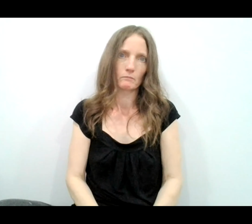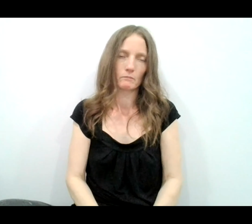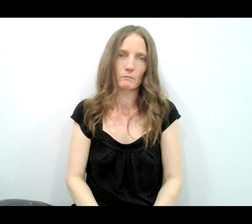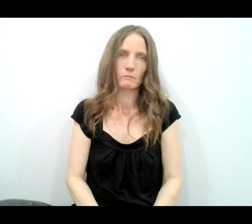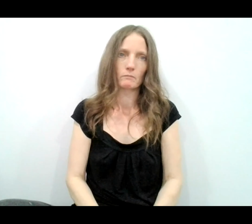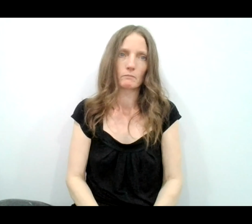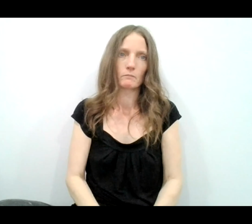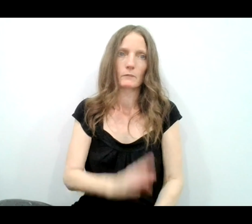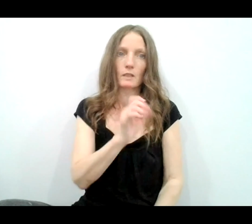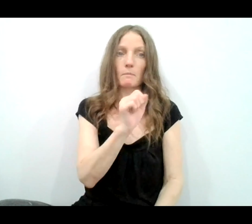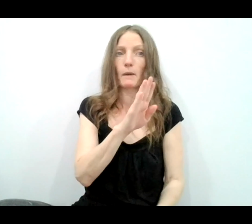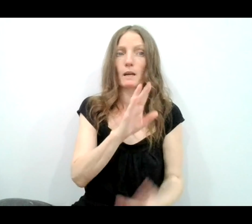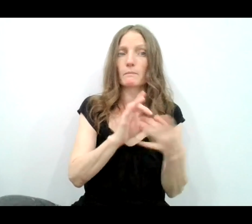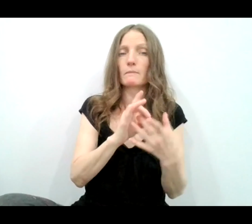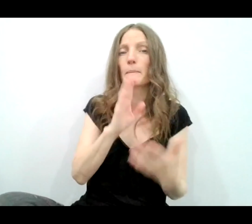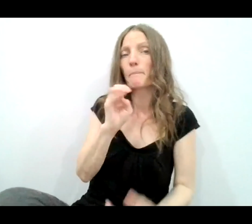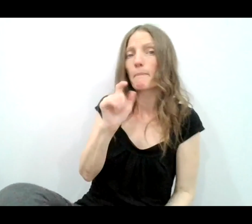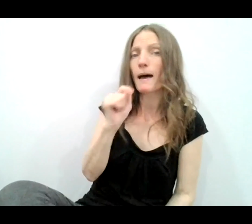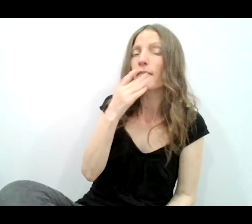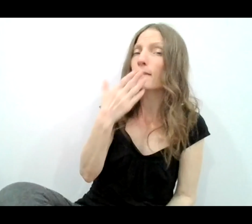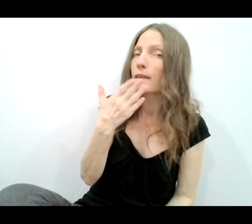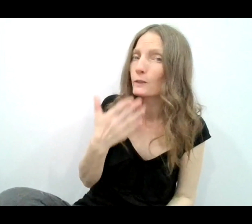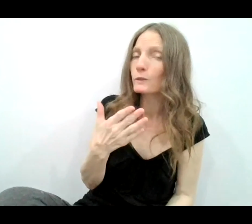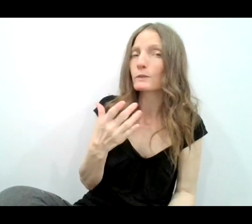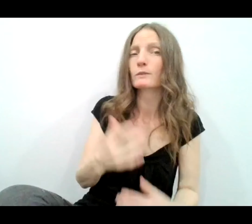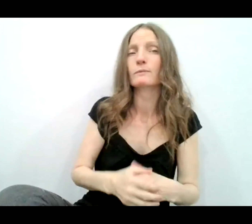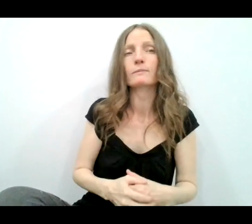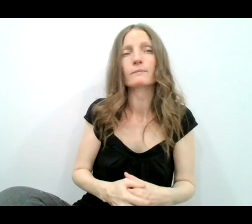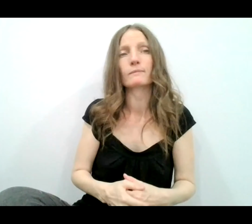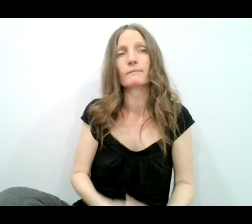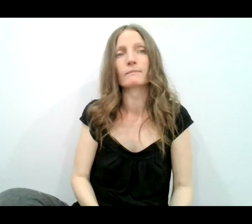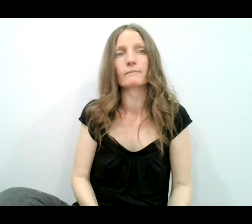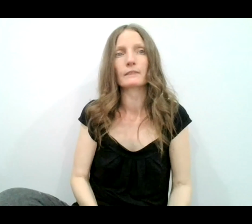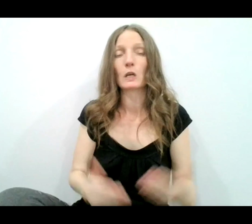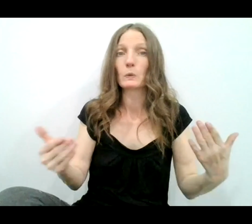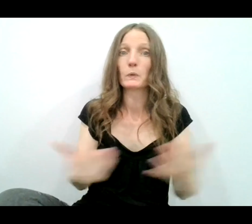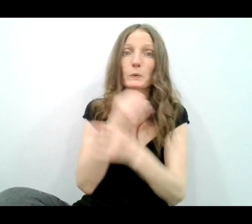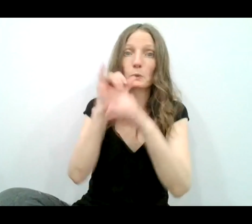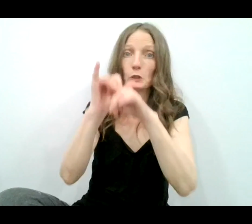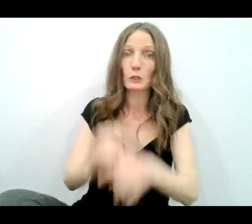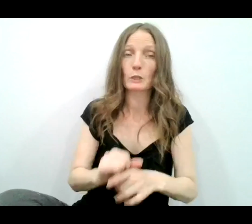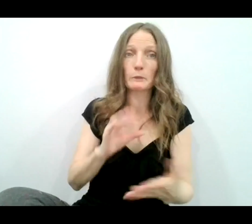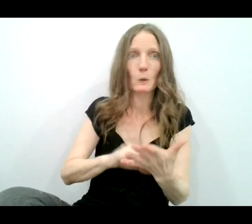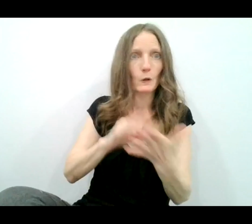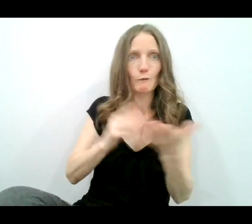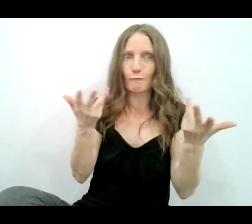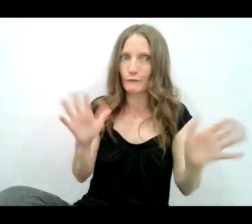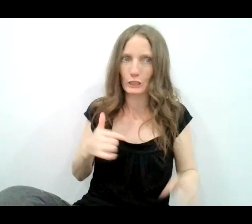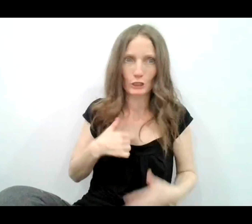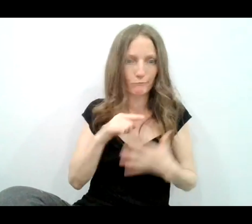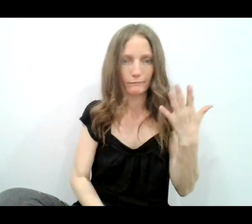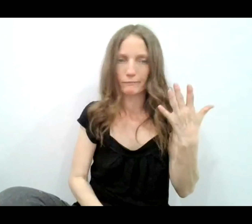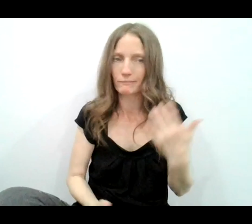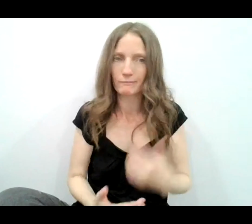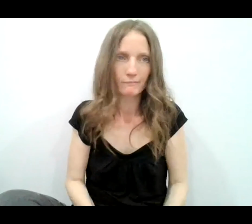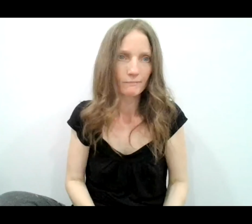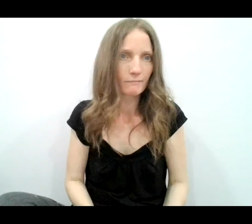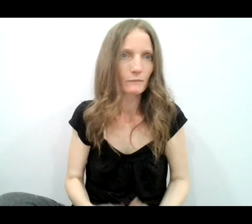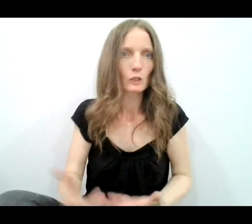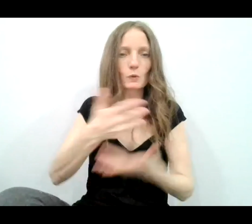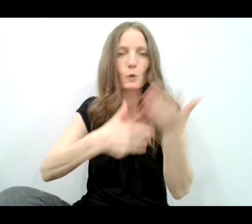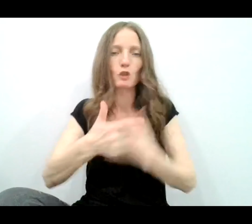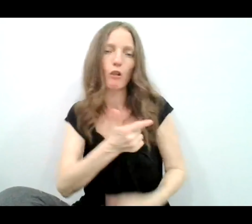Matt, for getting through today. I had a whole list of new terms that I learned today, like social